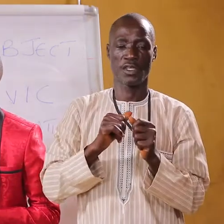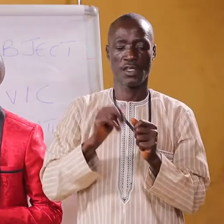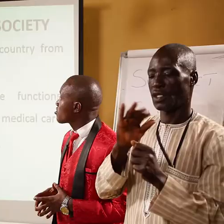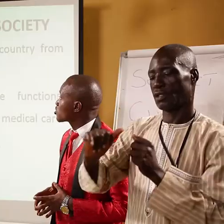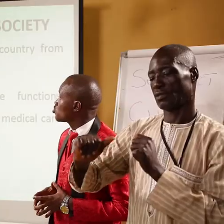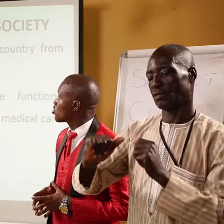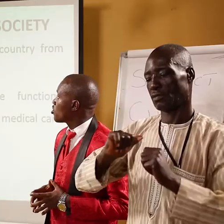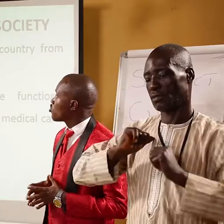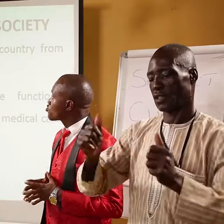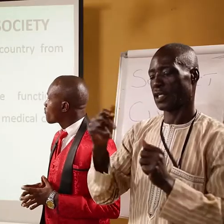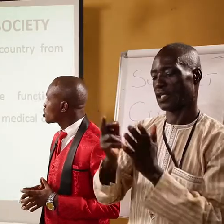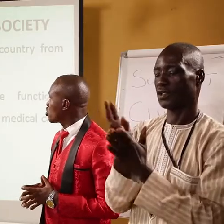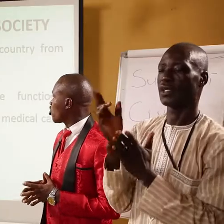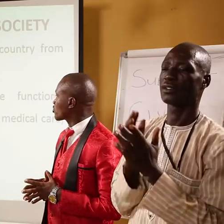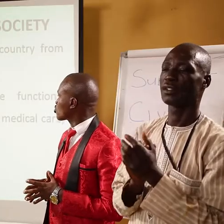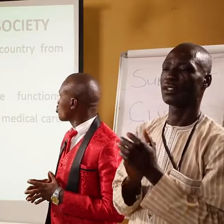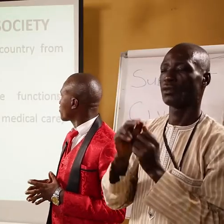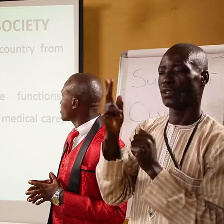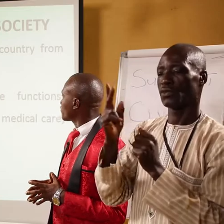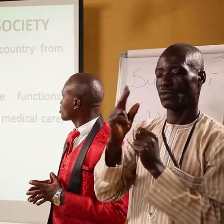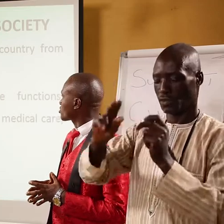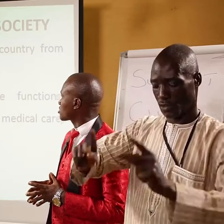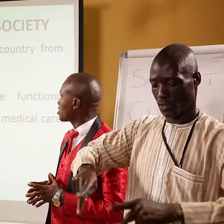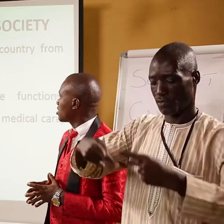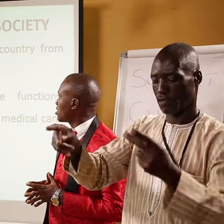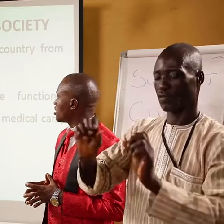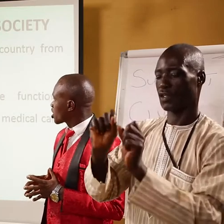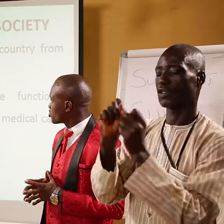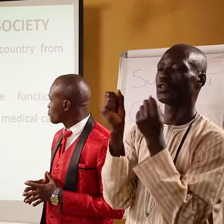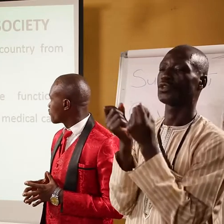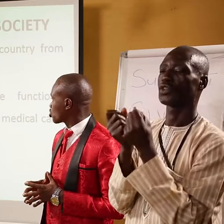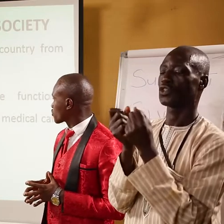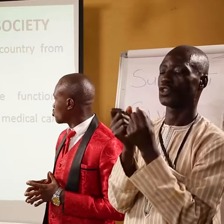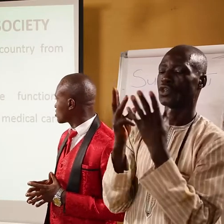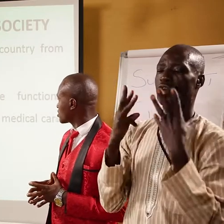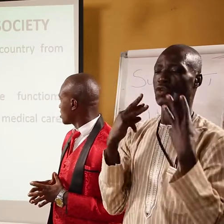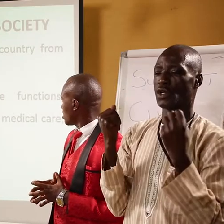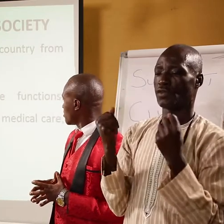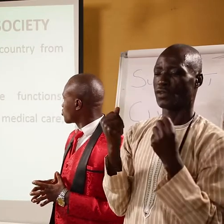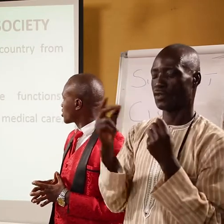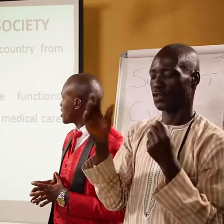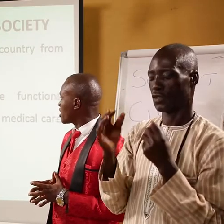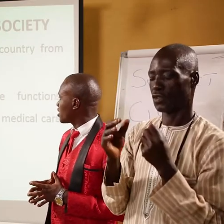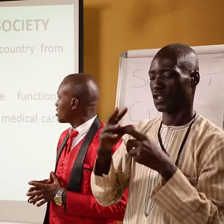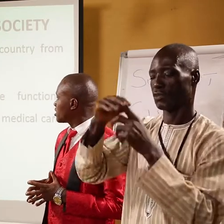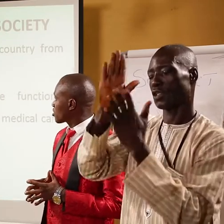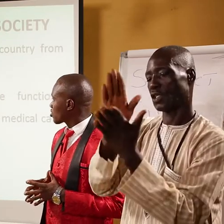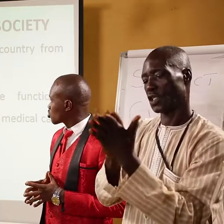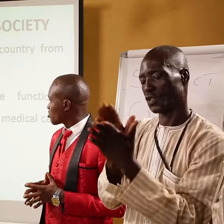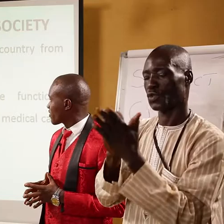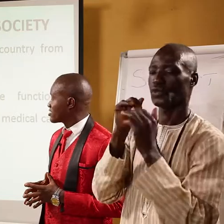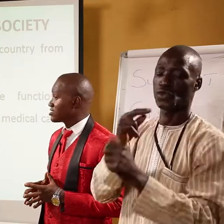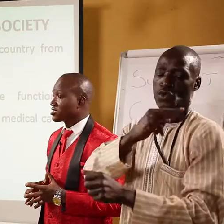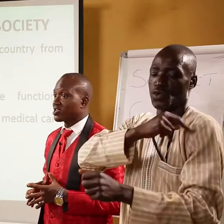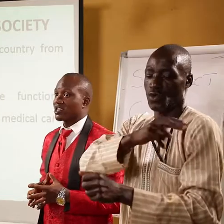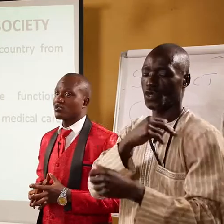government. Number 2, provision of social welfare functions, including provision of schools, medical care,